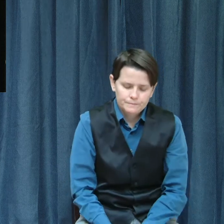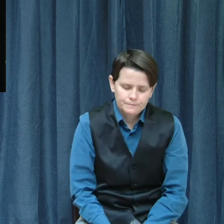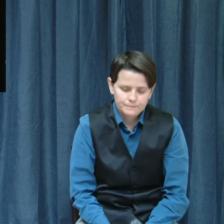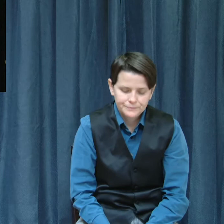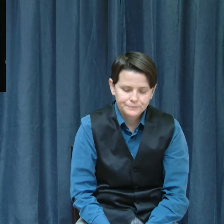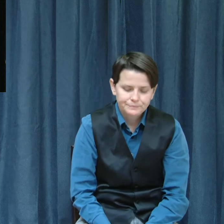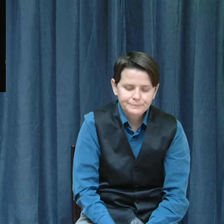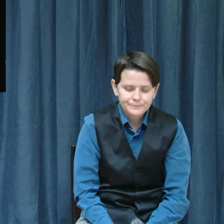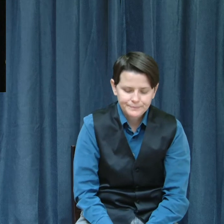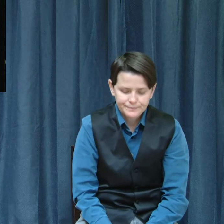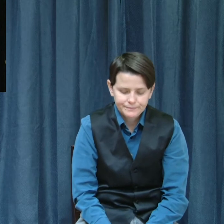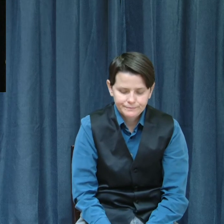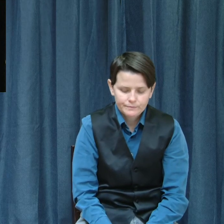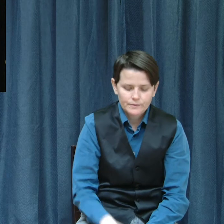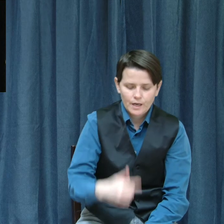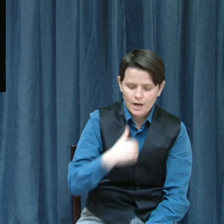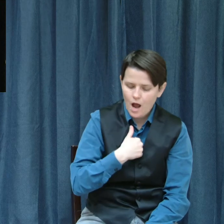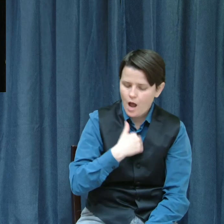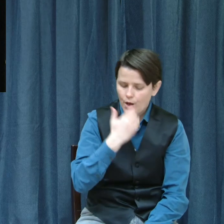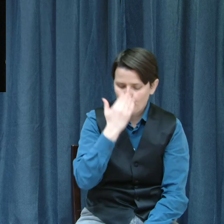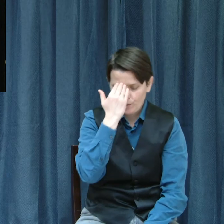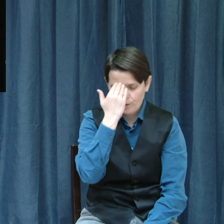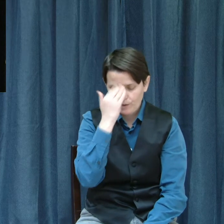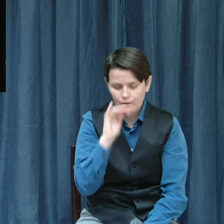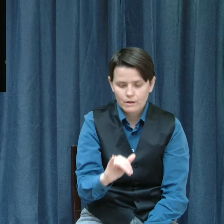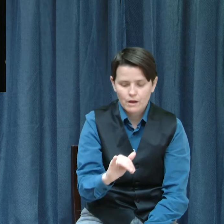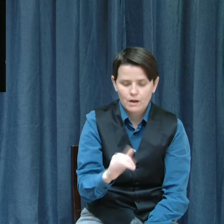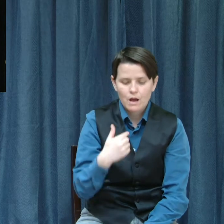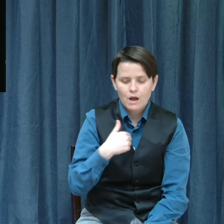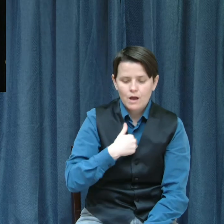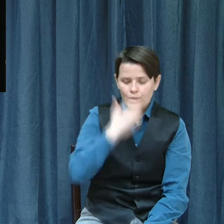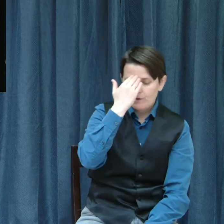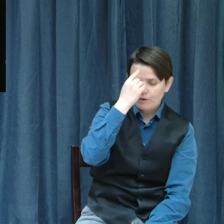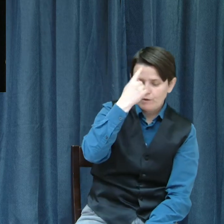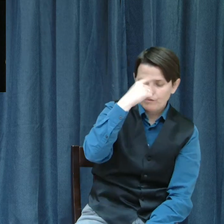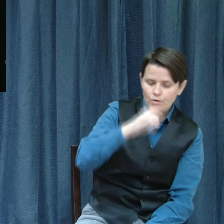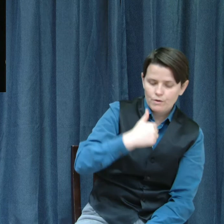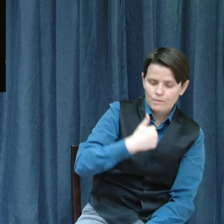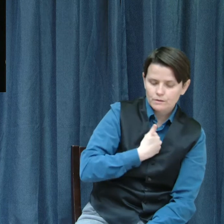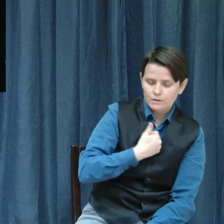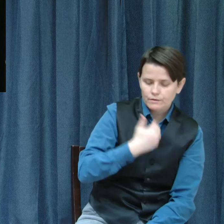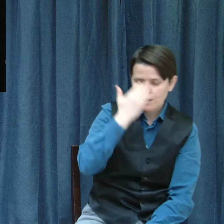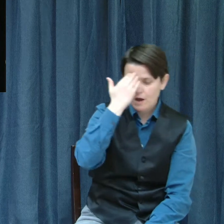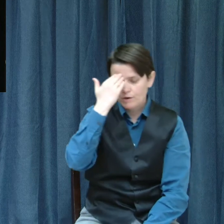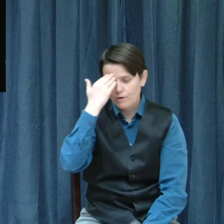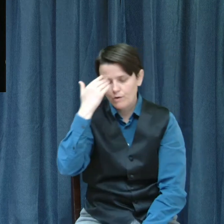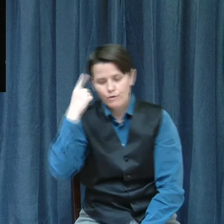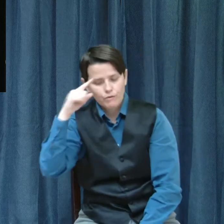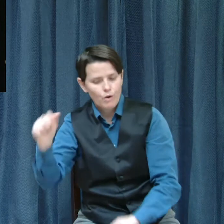I know that for every other person on the planet. Be the presence of love as